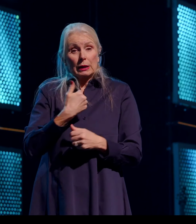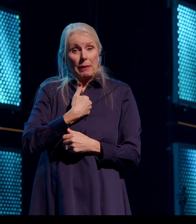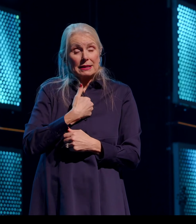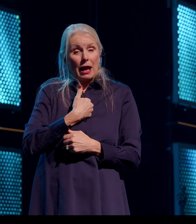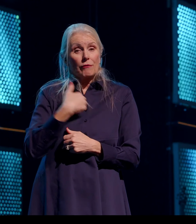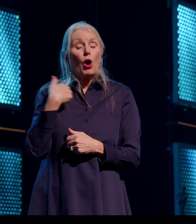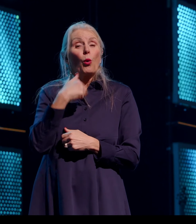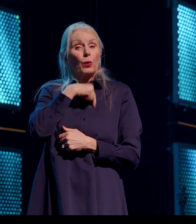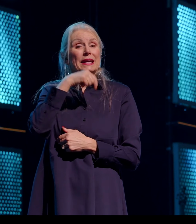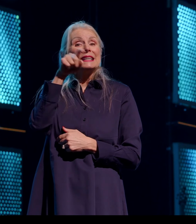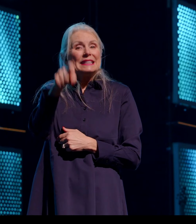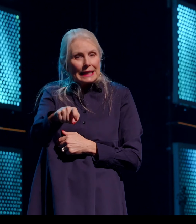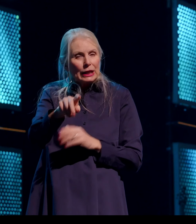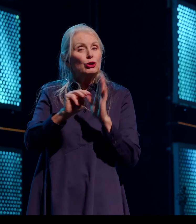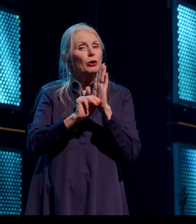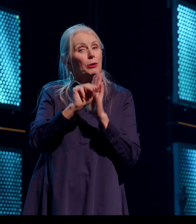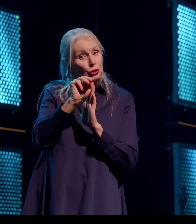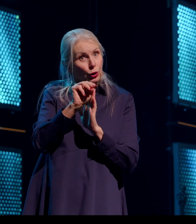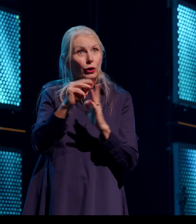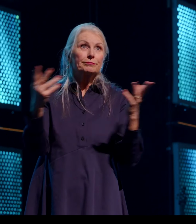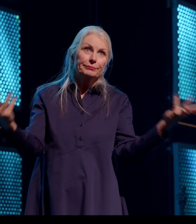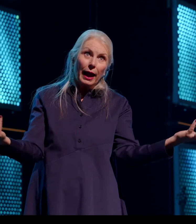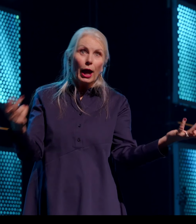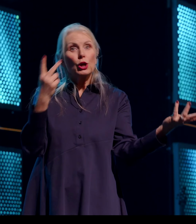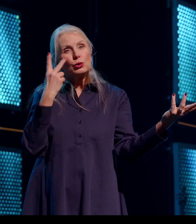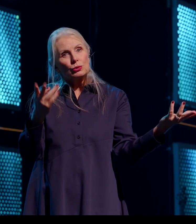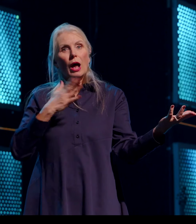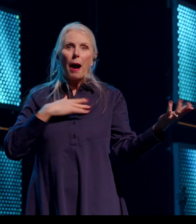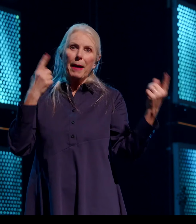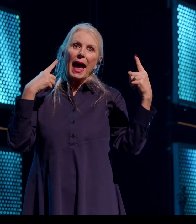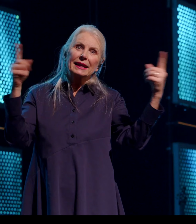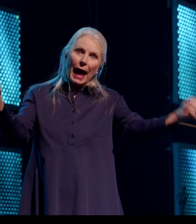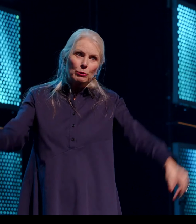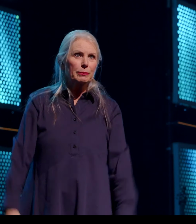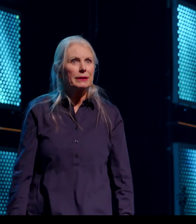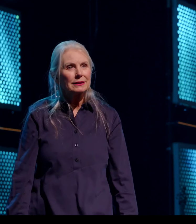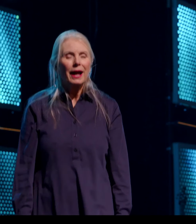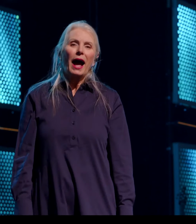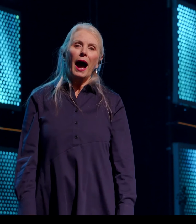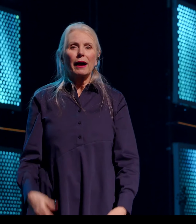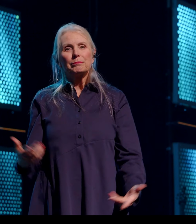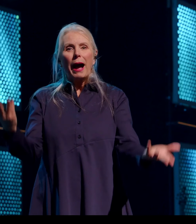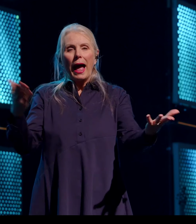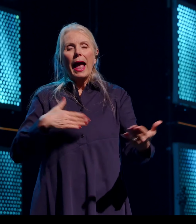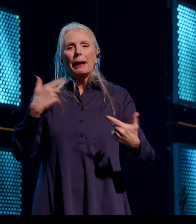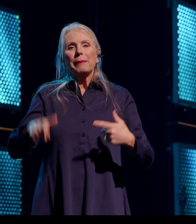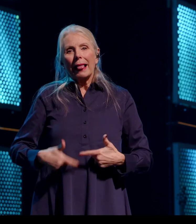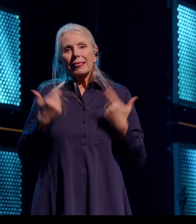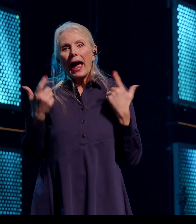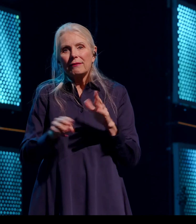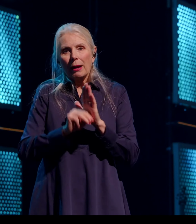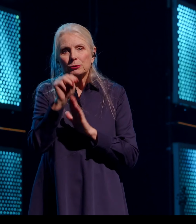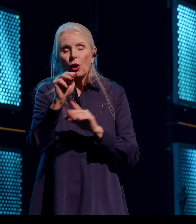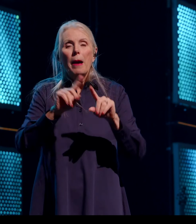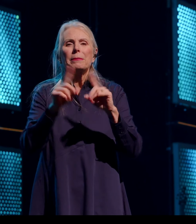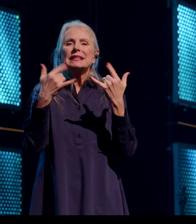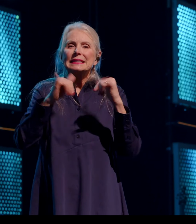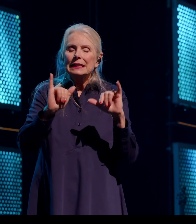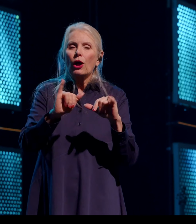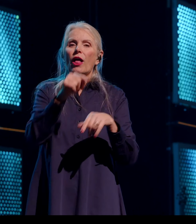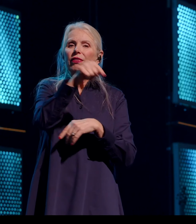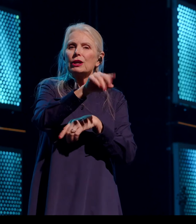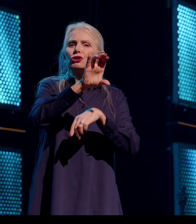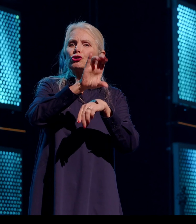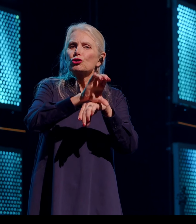We need to mature, as we saw in my announcements, you know, just in life. But Church of Philippi was very